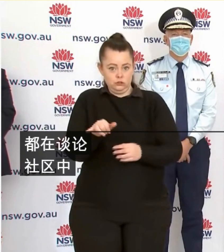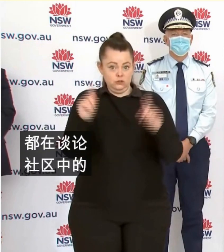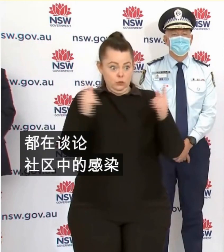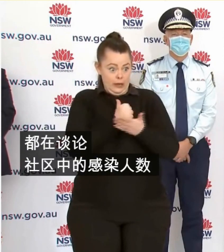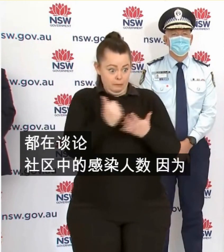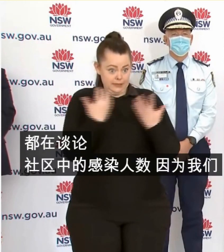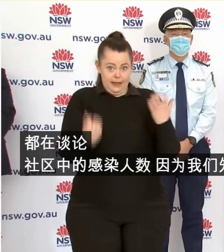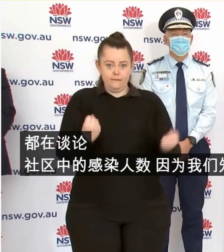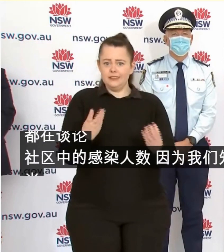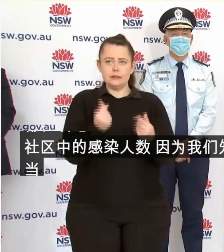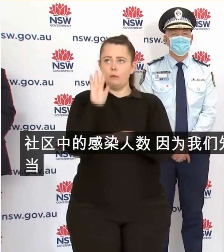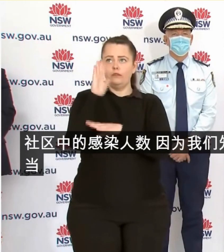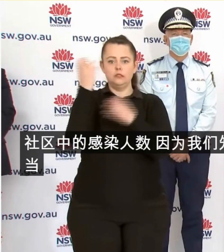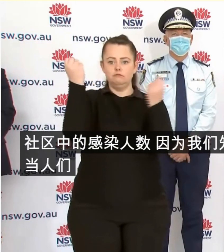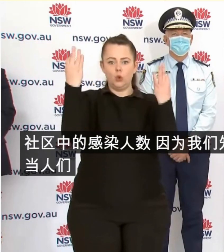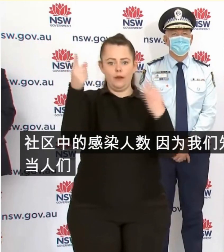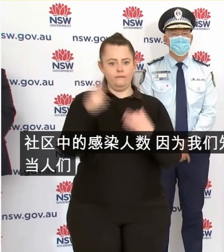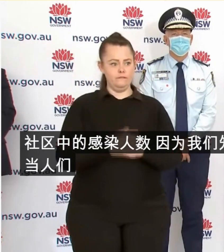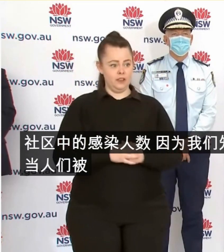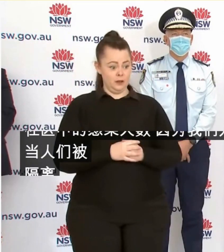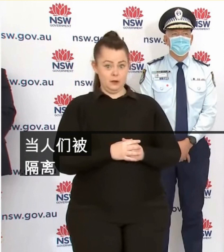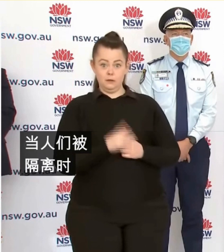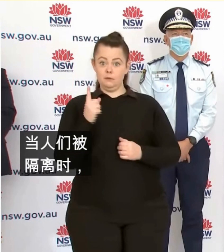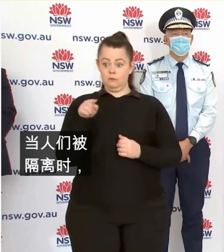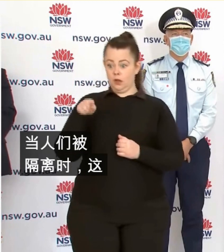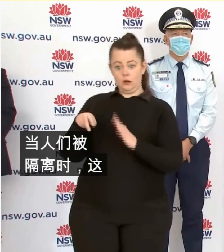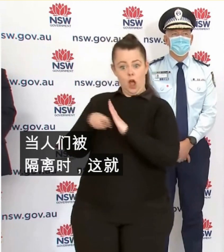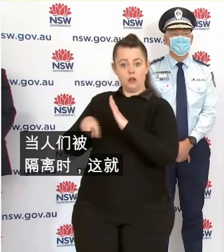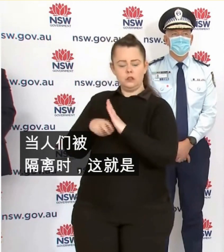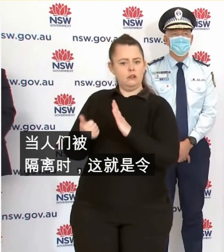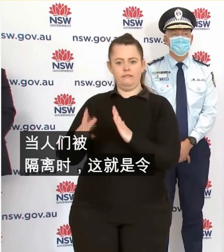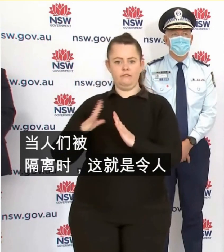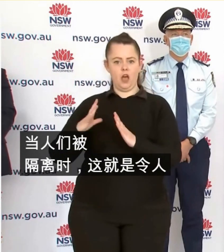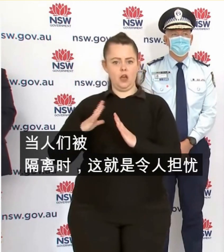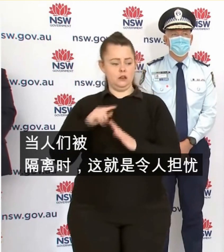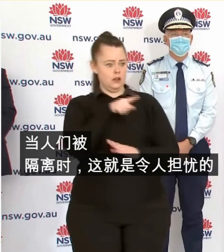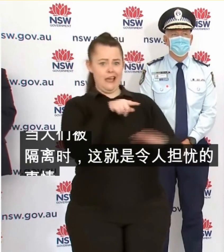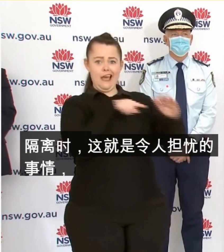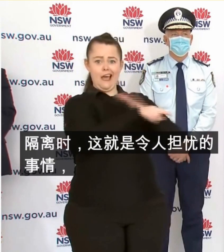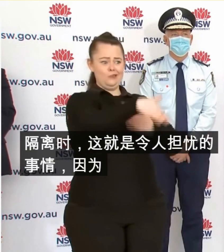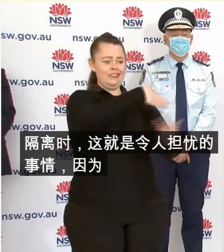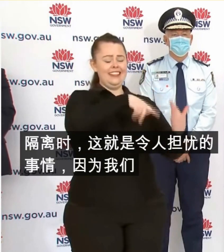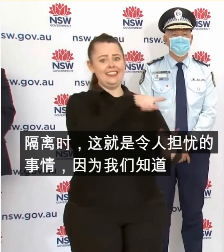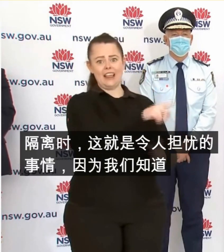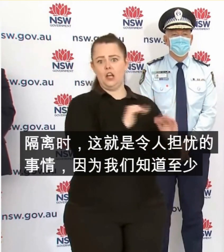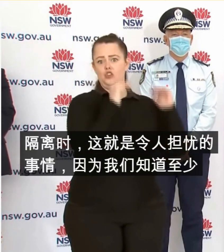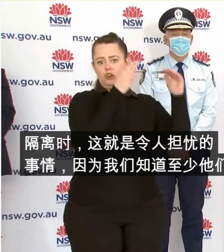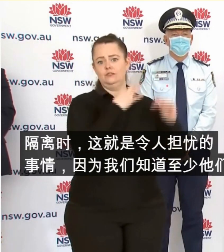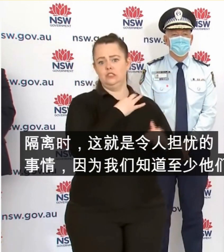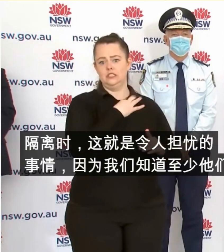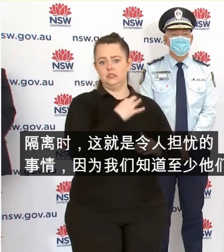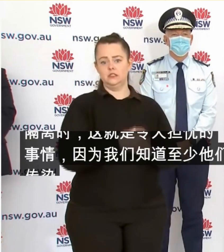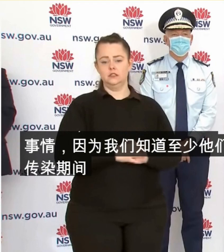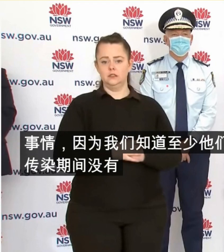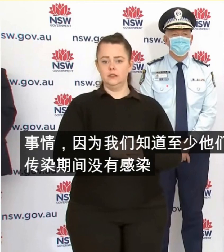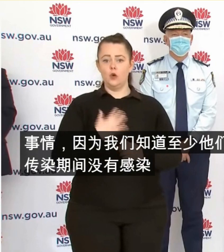numbers infectious in the community, because we know that's what is concerning. When people are isolating and they get it, as tragic as it is, we know